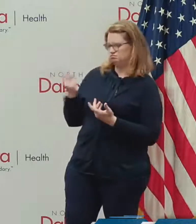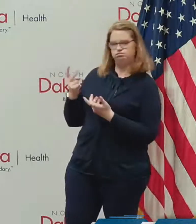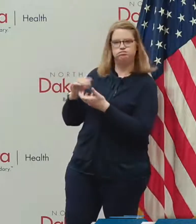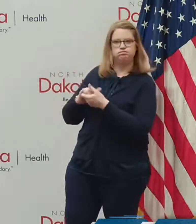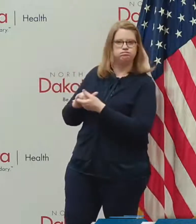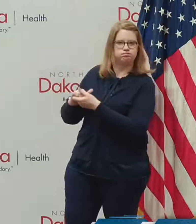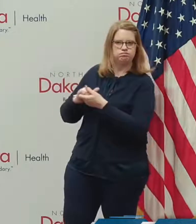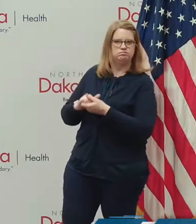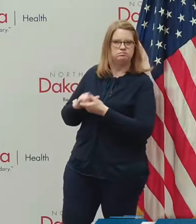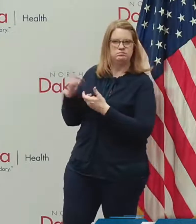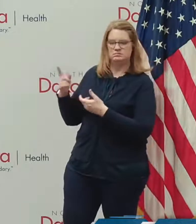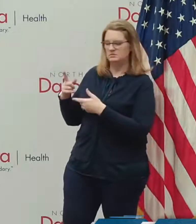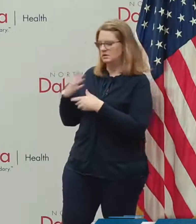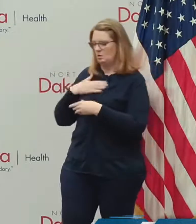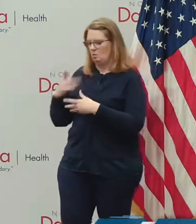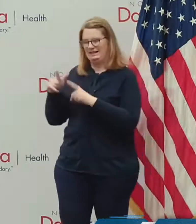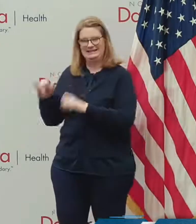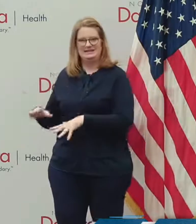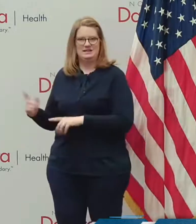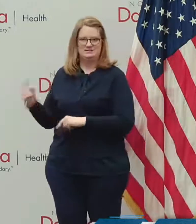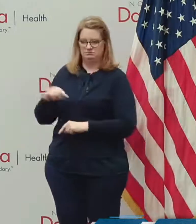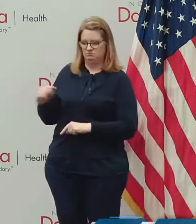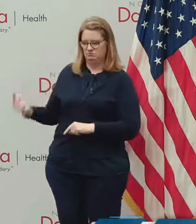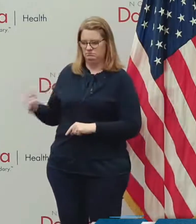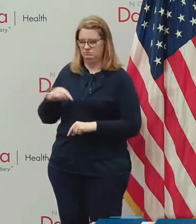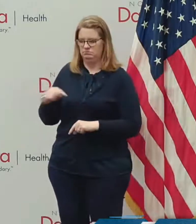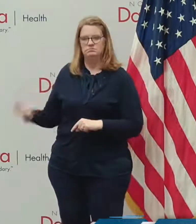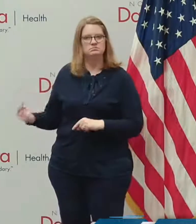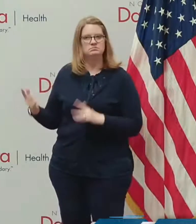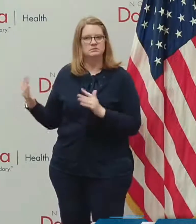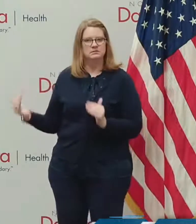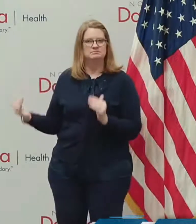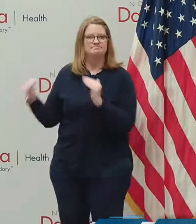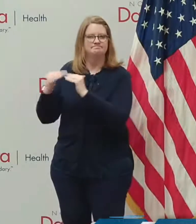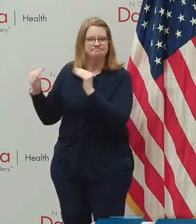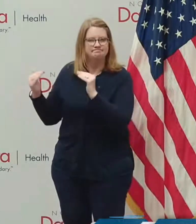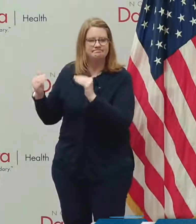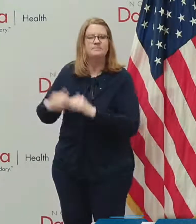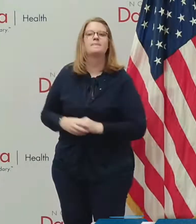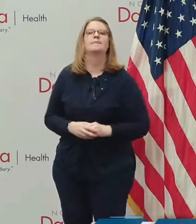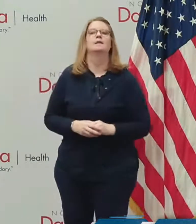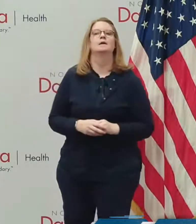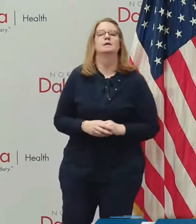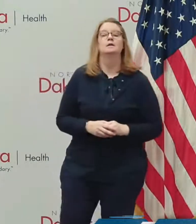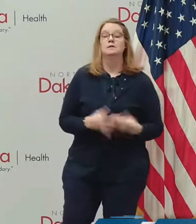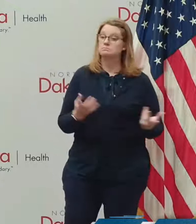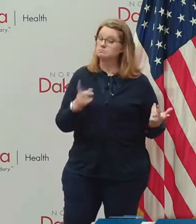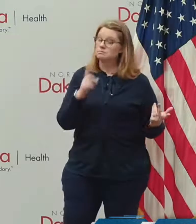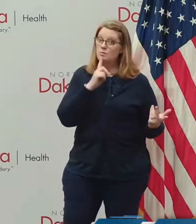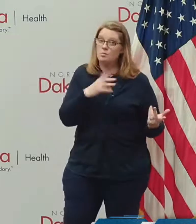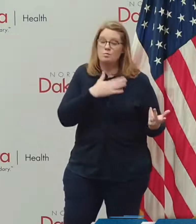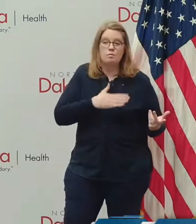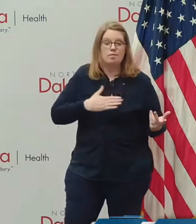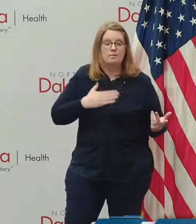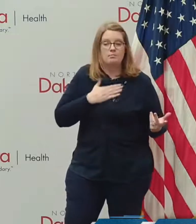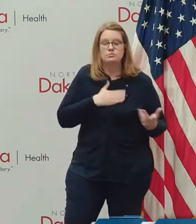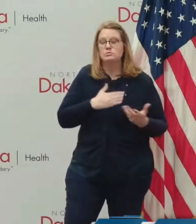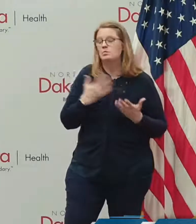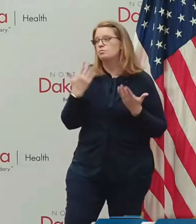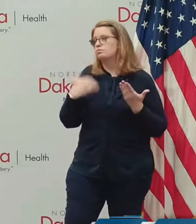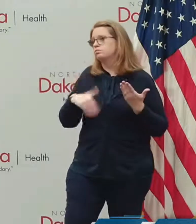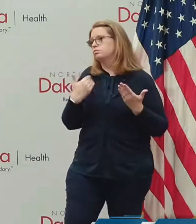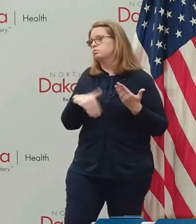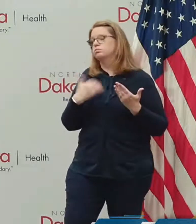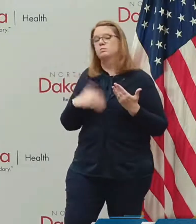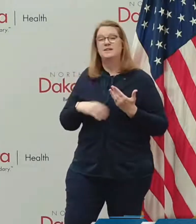test North Dakotans till we sort of match equivalency. We really appreciate that, because of course it is one